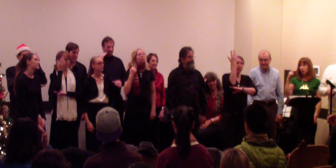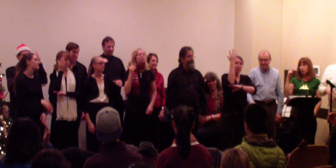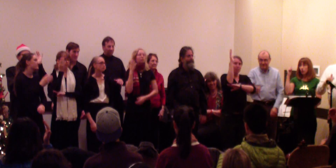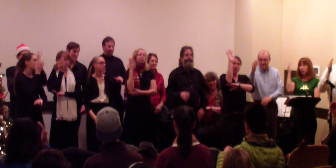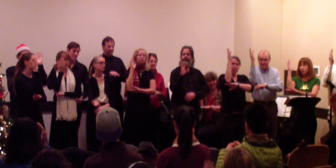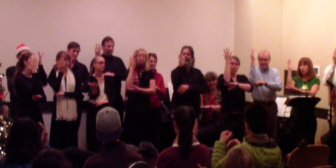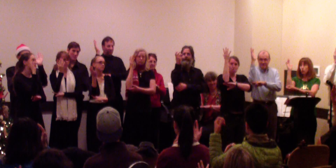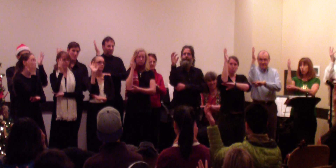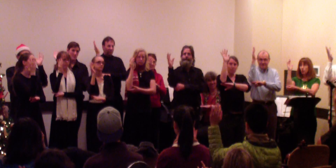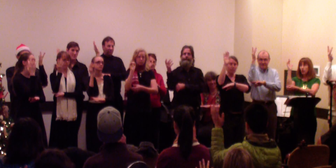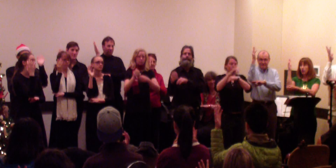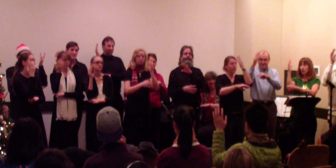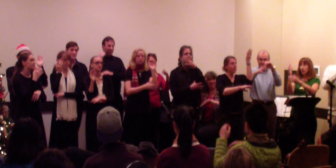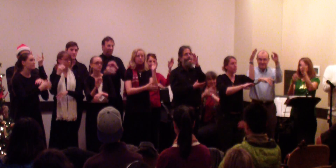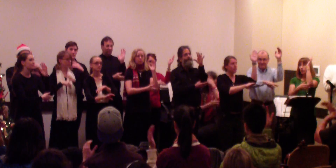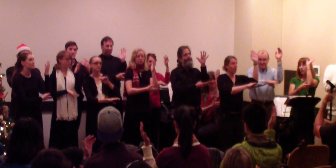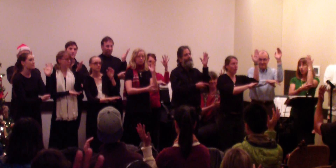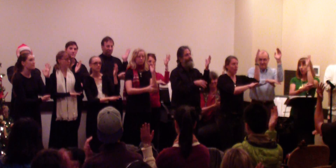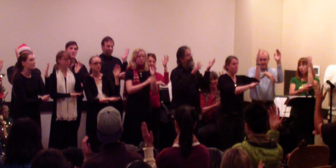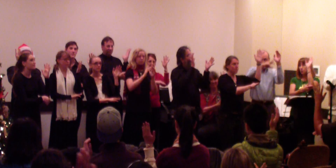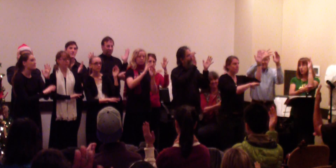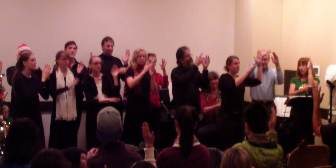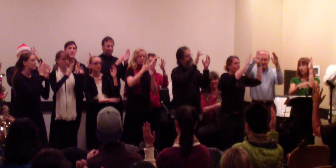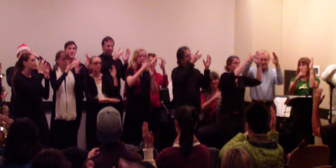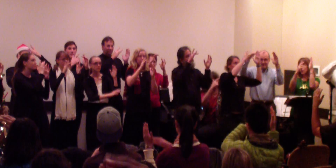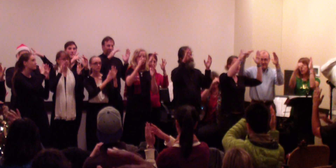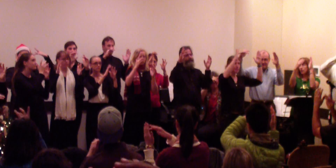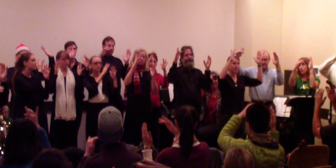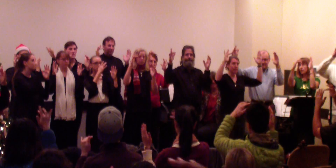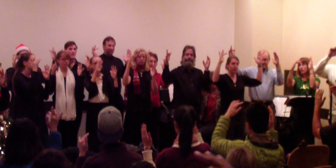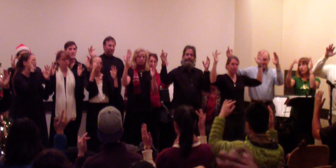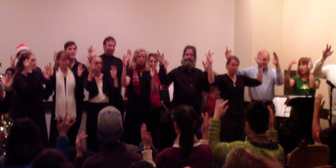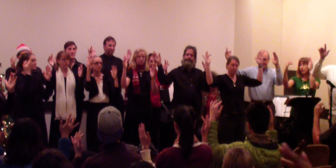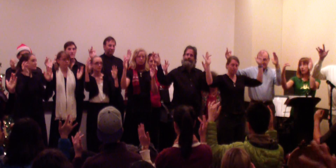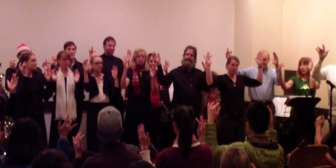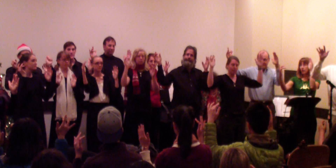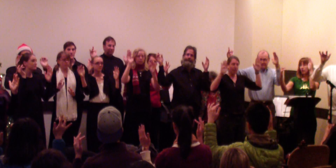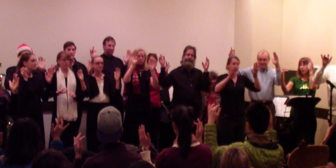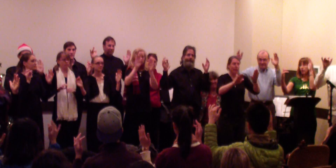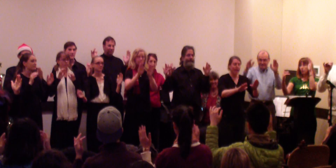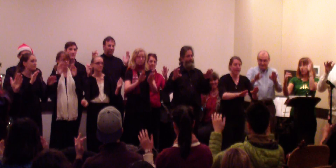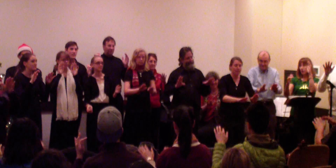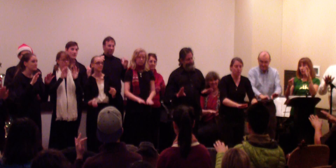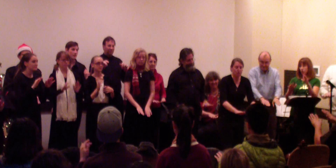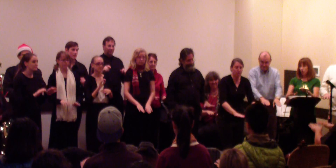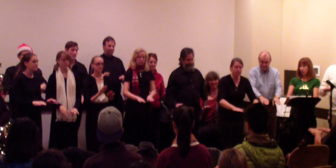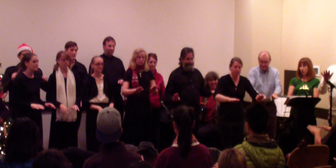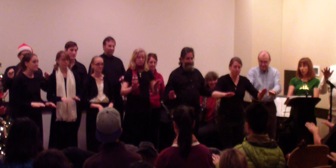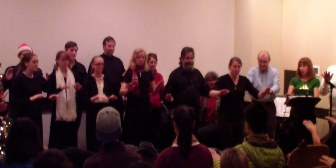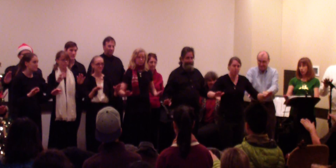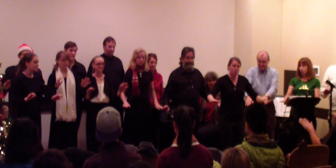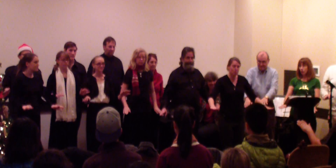where the tree tops glisten and